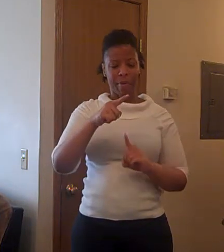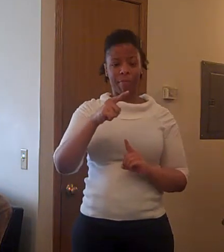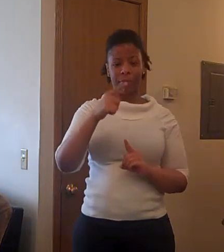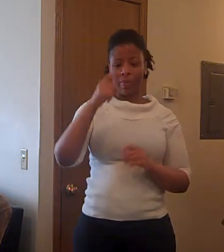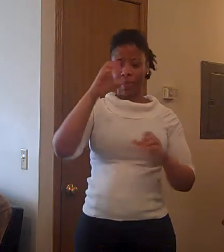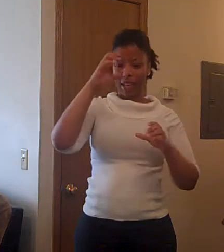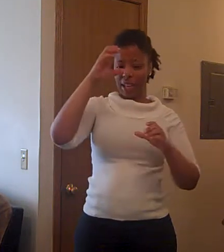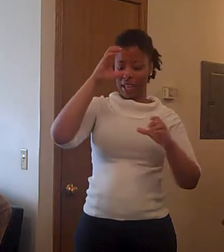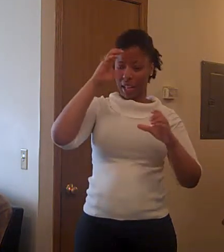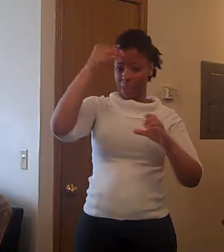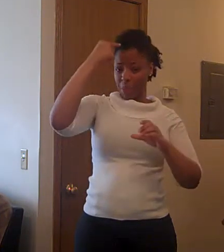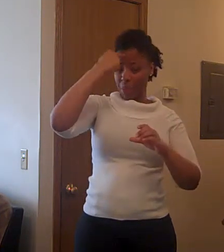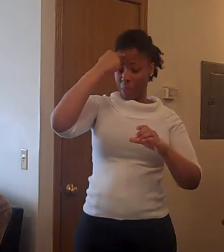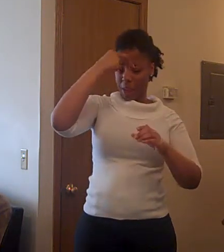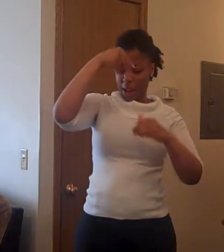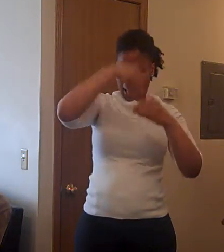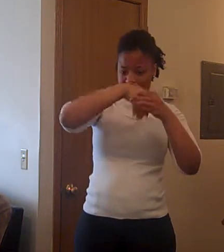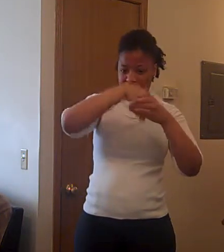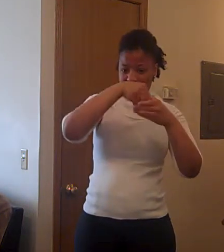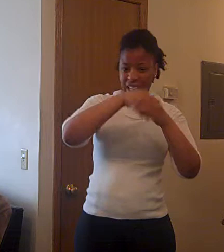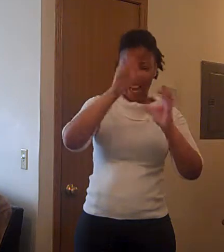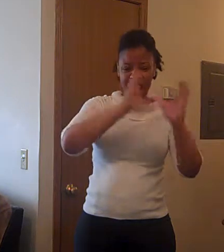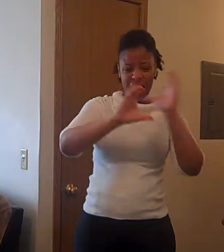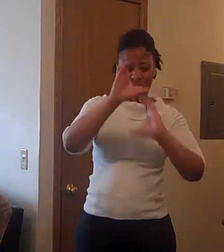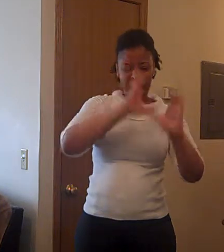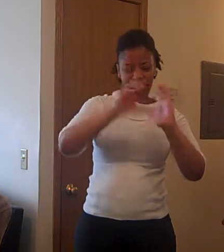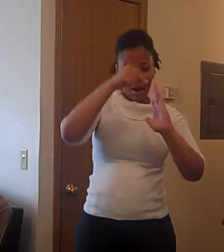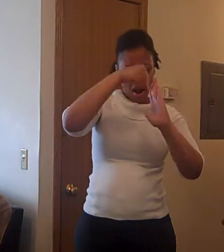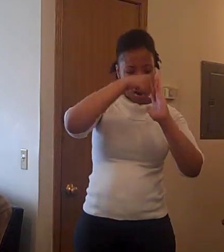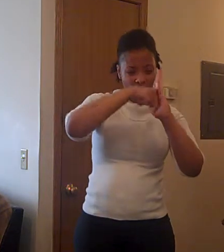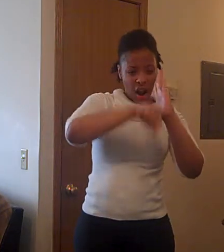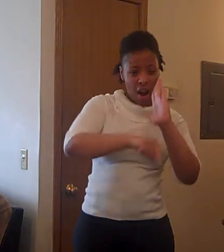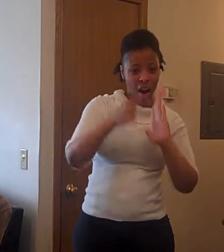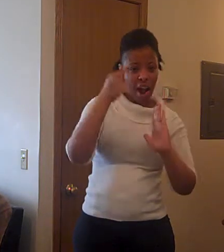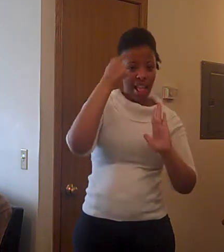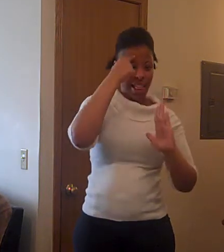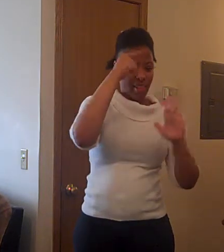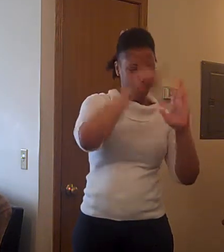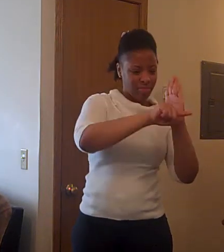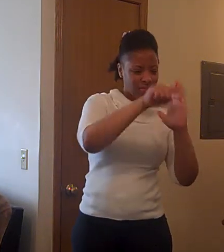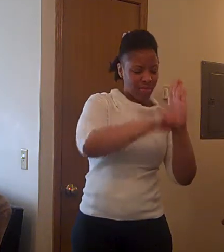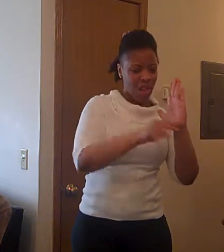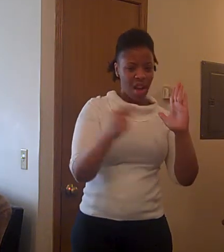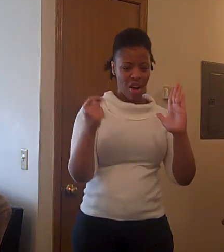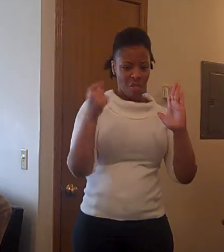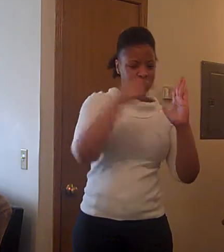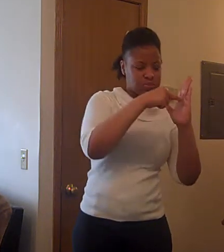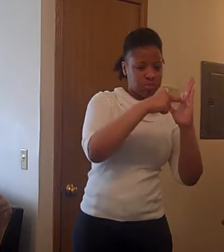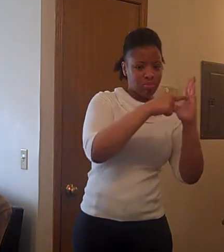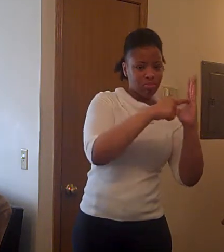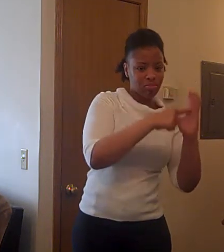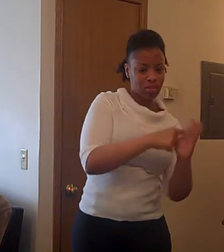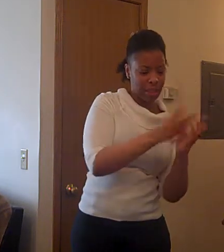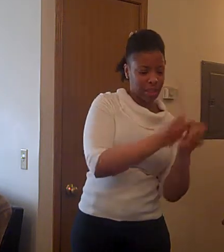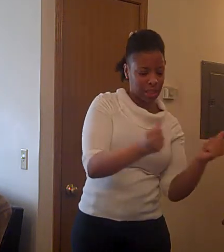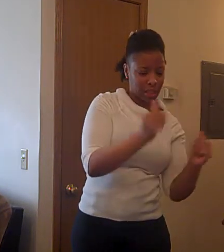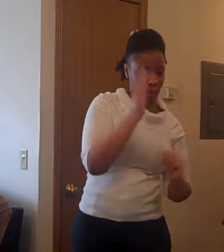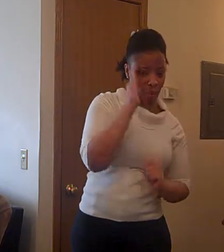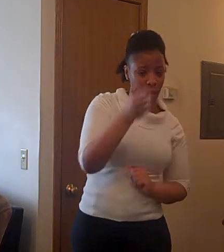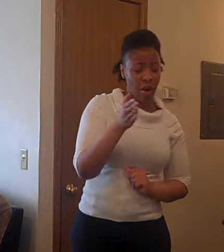memories and start literally helping to dissolve those thorns and help to actually change the structure of that memory so you can grow the new memory over the old memory. So